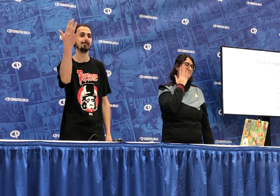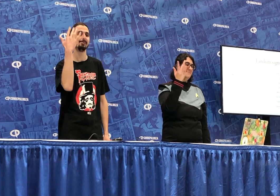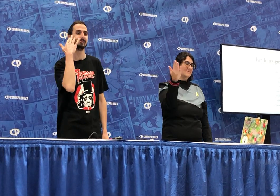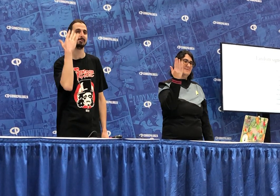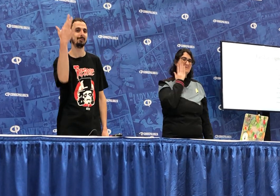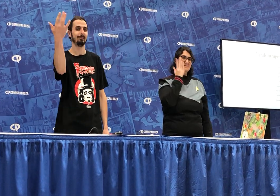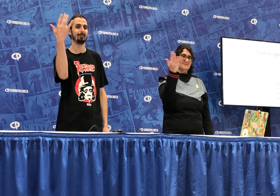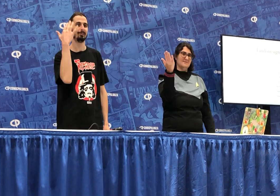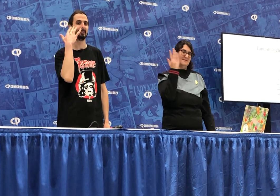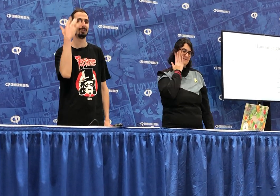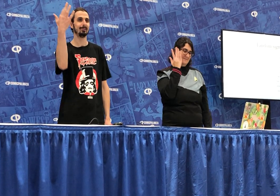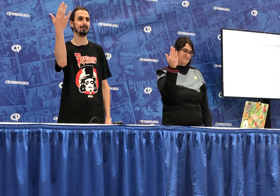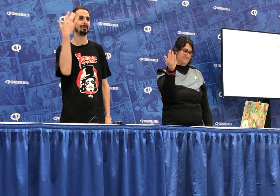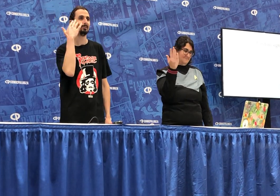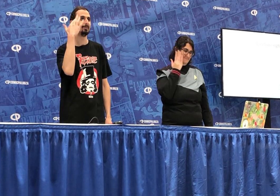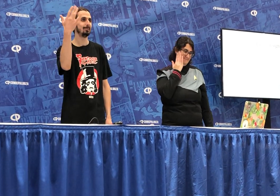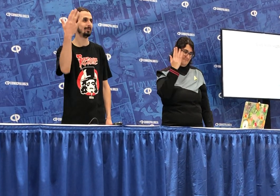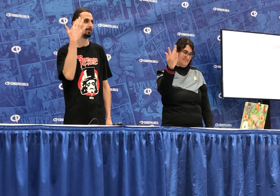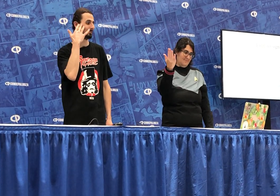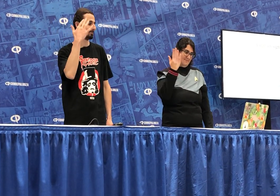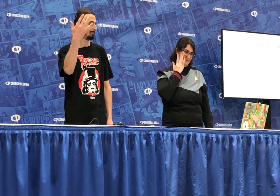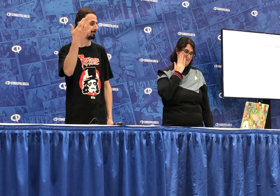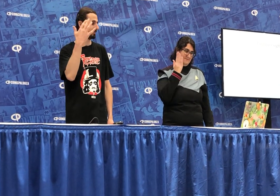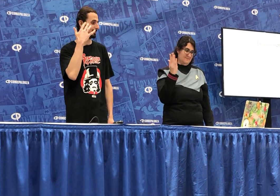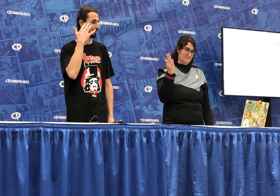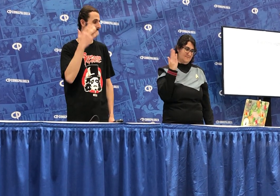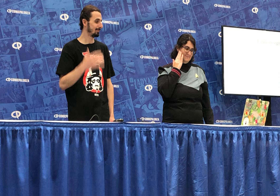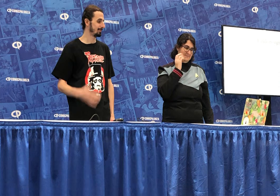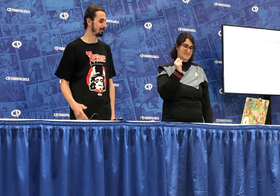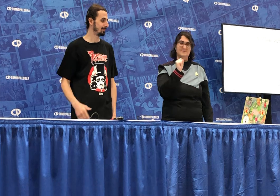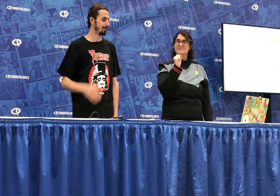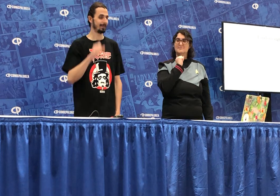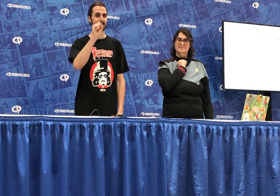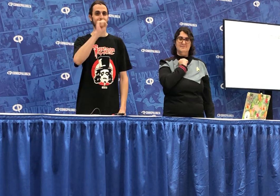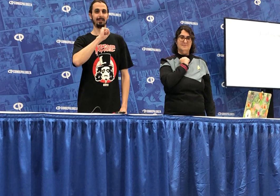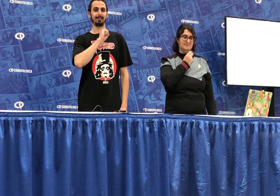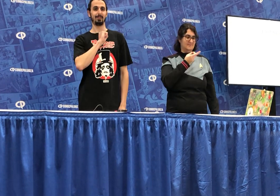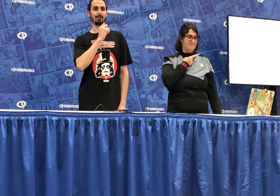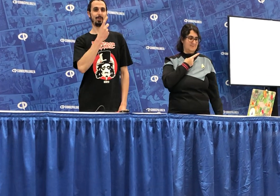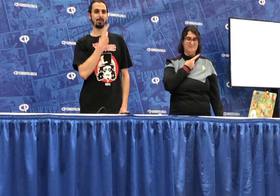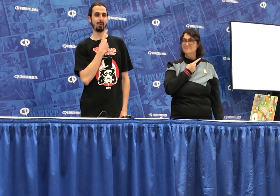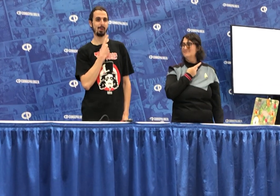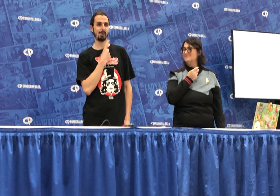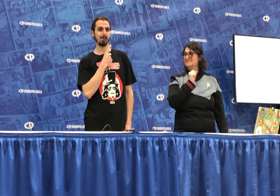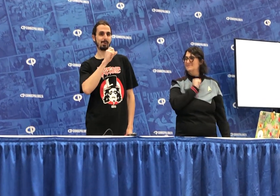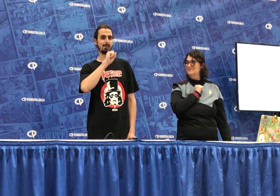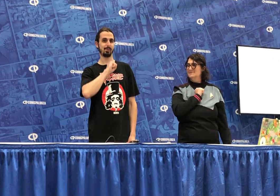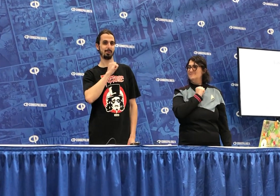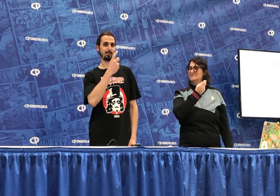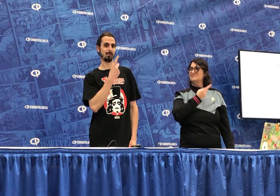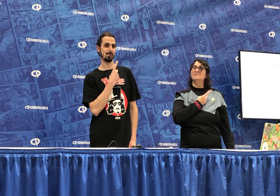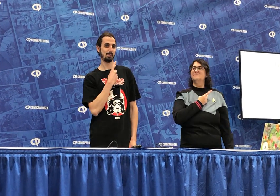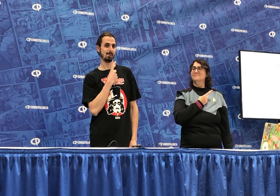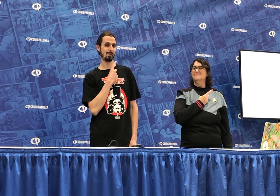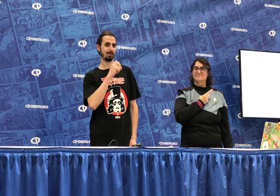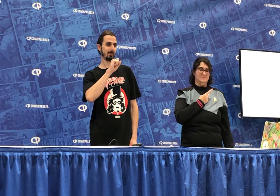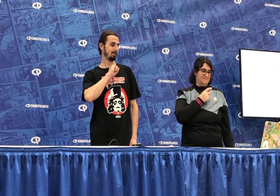All right, Echo for the Marvel Cinematic Universe character, deaf character. Scooby-Doo, it's an S and D, kind of like